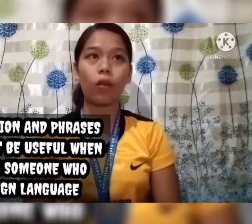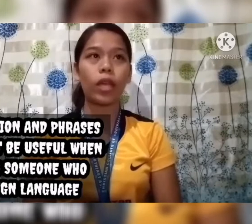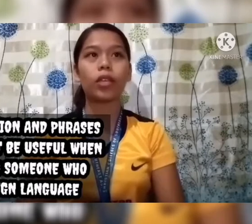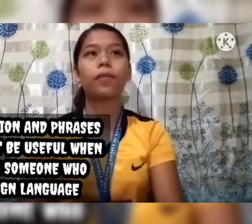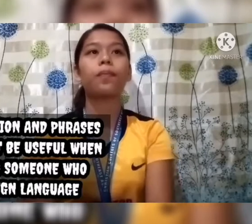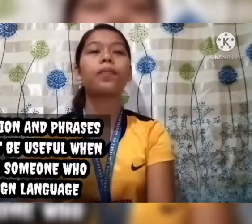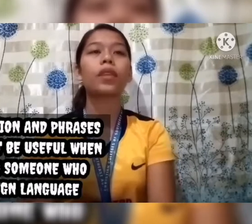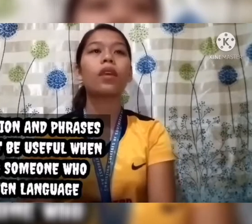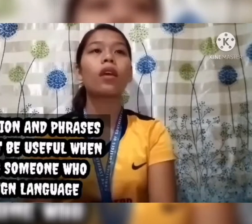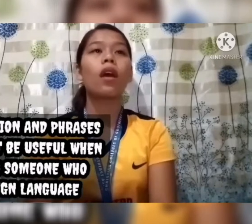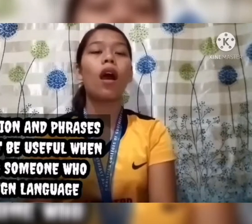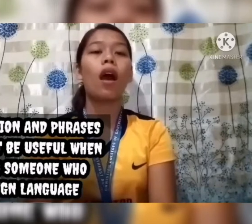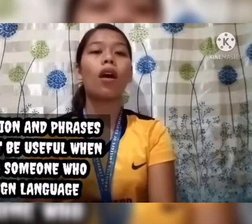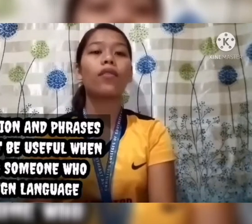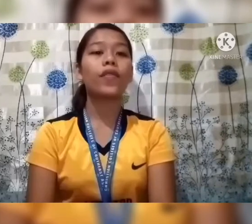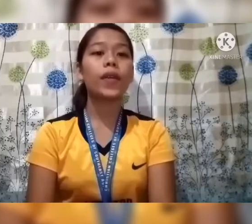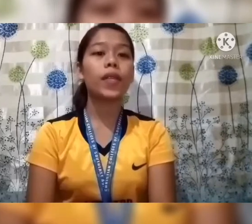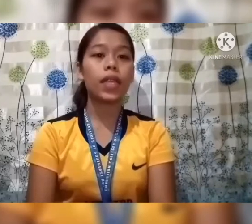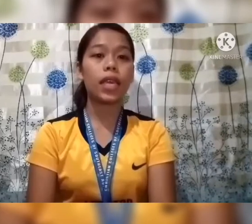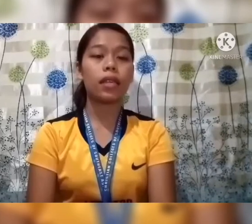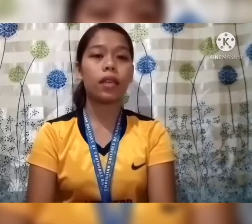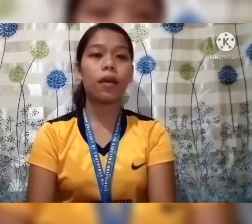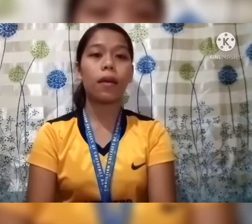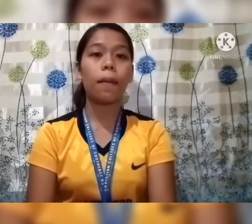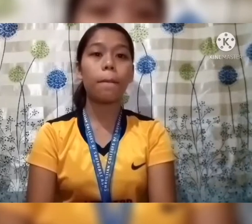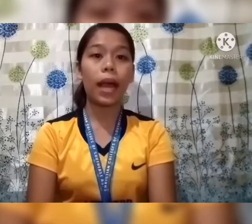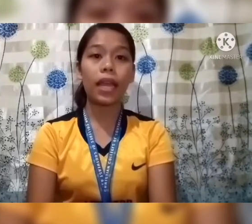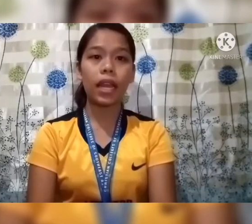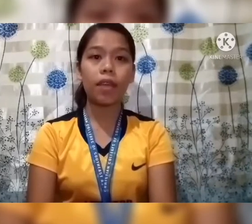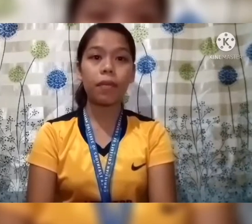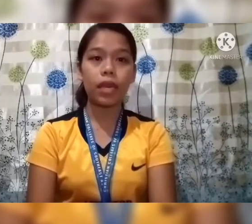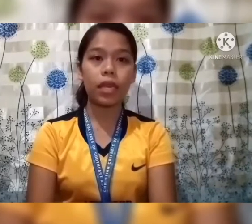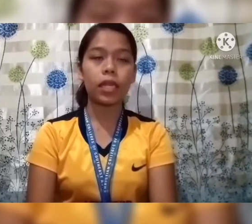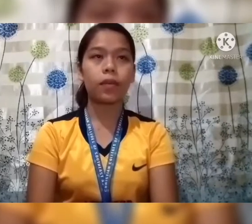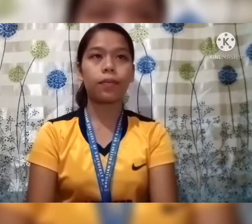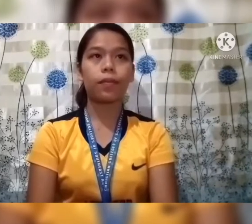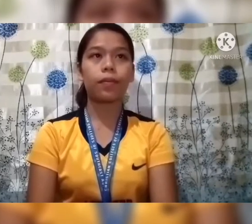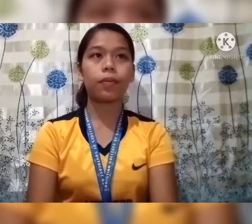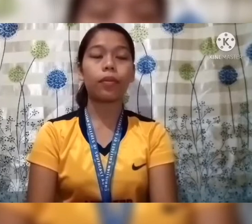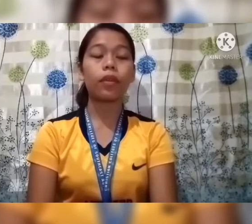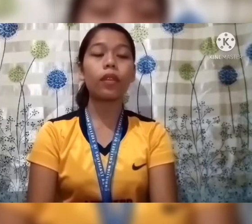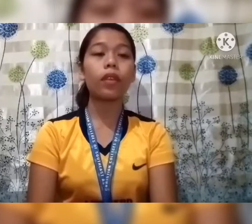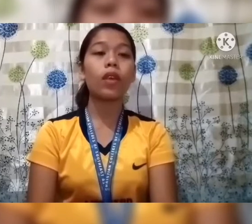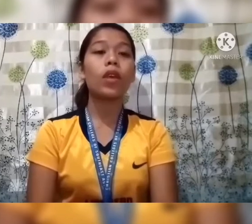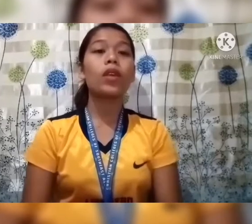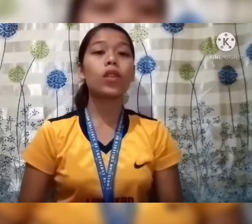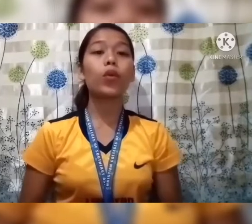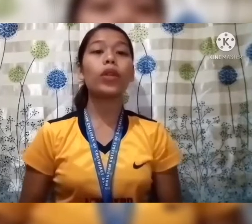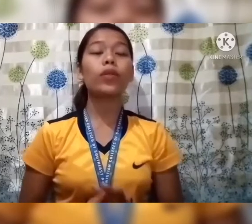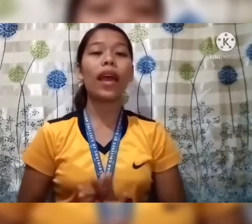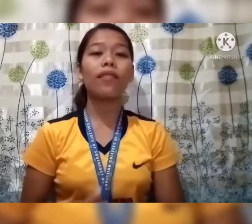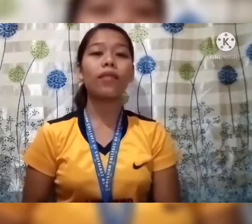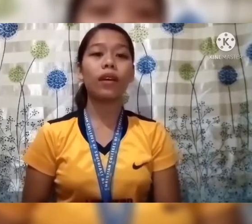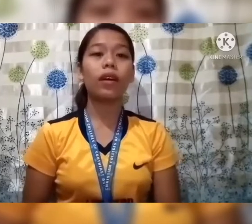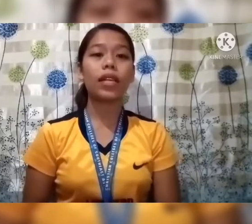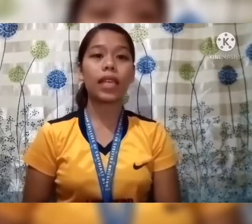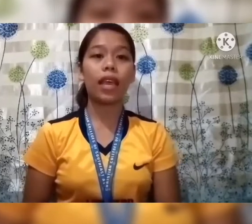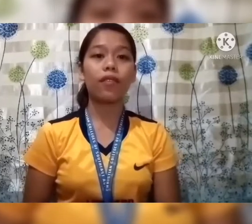language. First is, my name is. So we don't have a sign for the